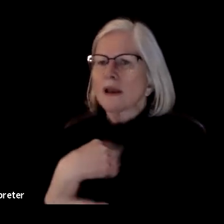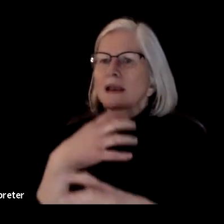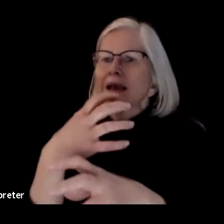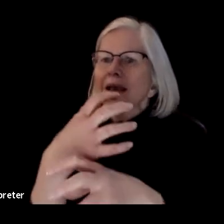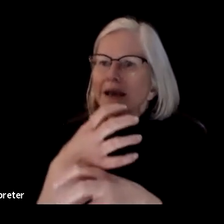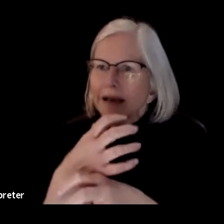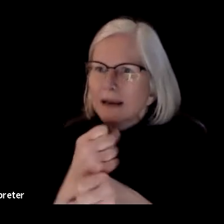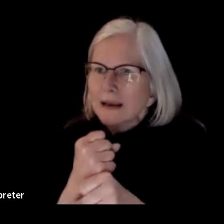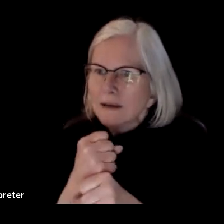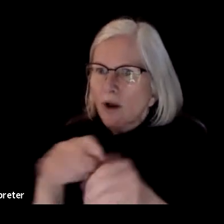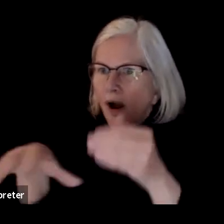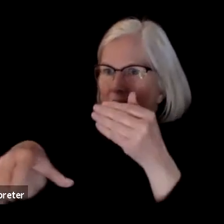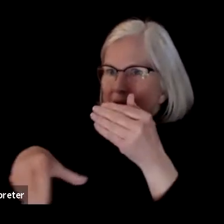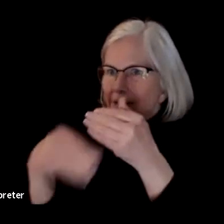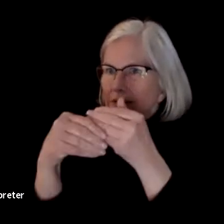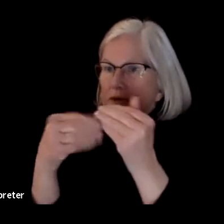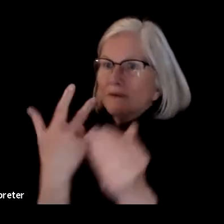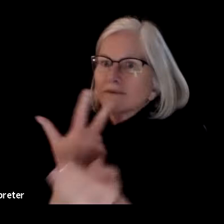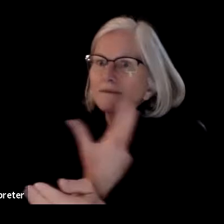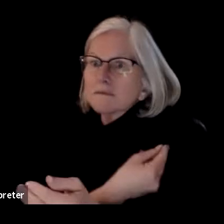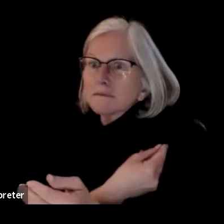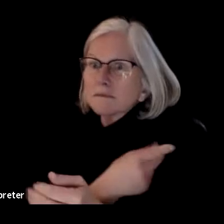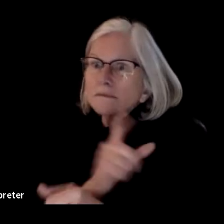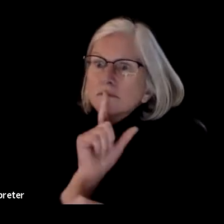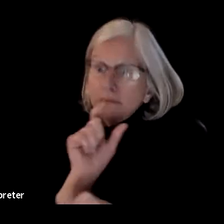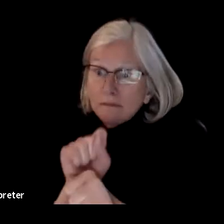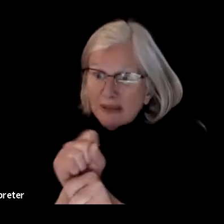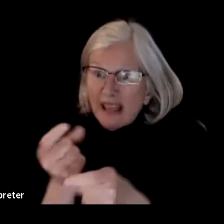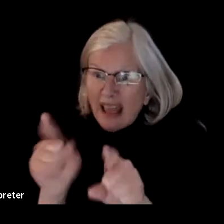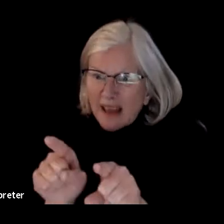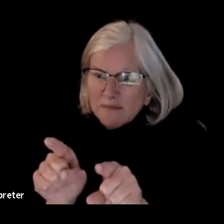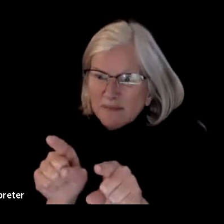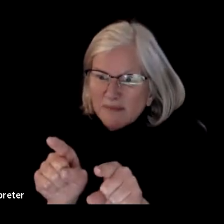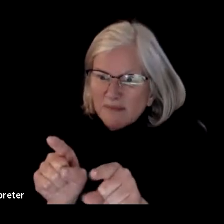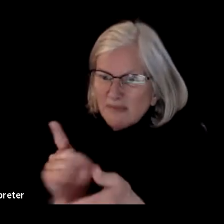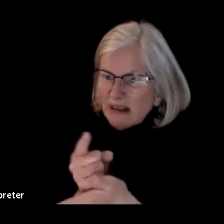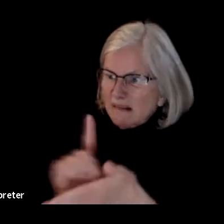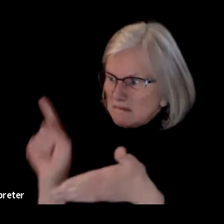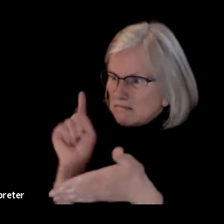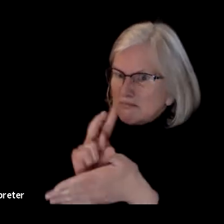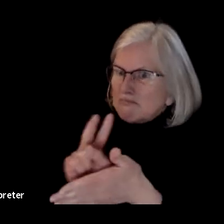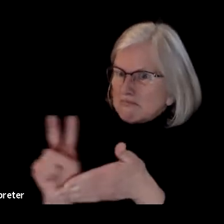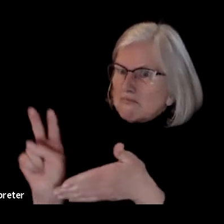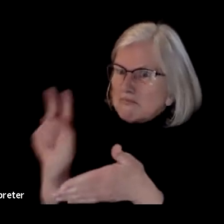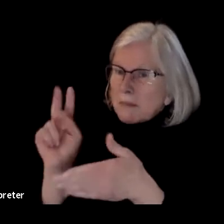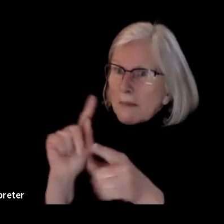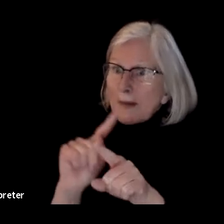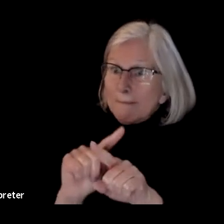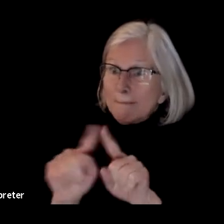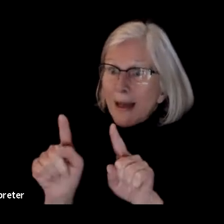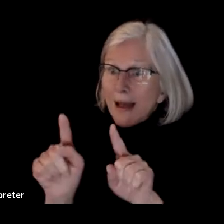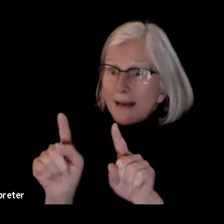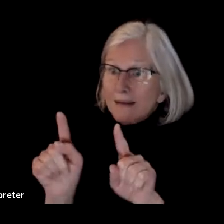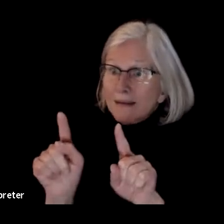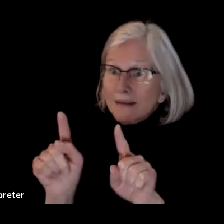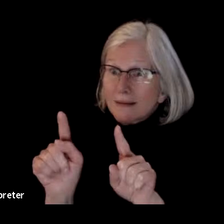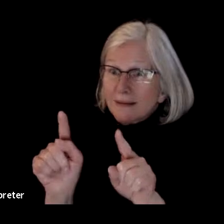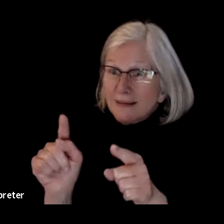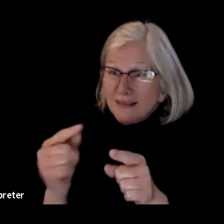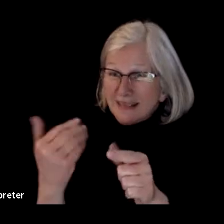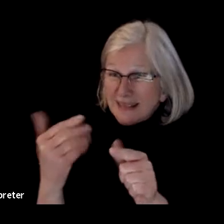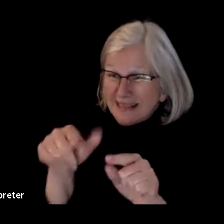that has happened over the last number of weeks. But until Tuesday happens and we get the actual